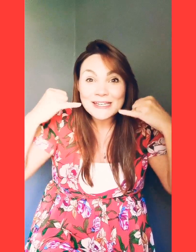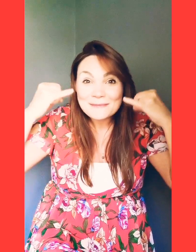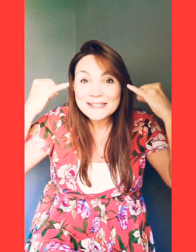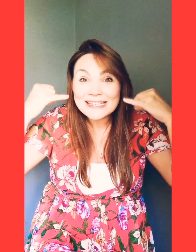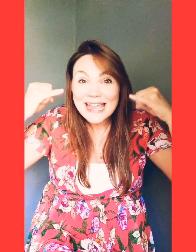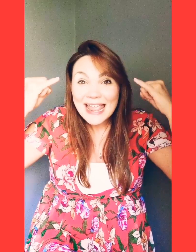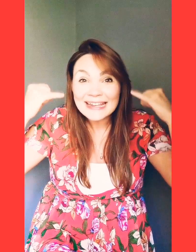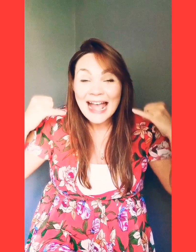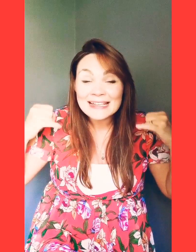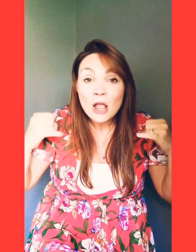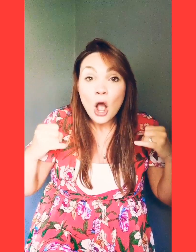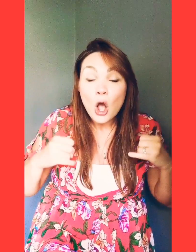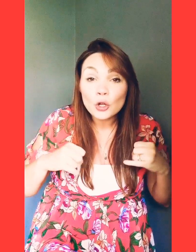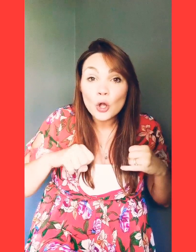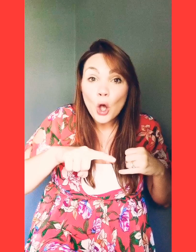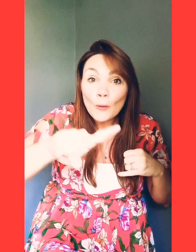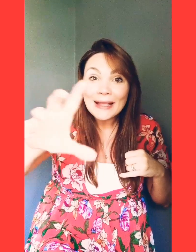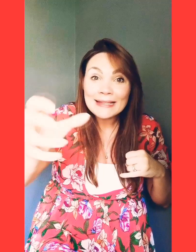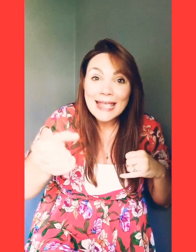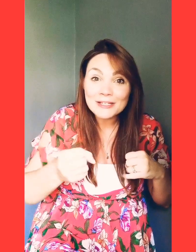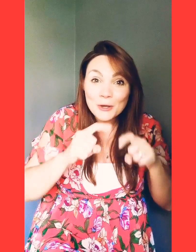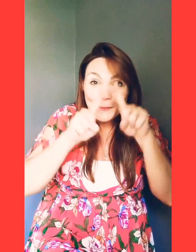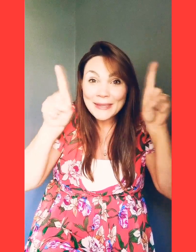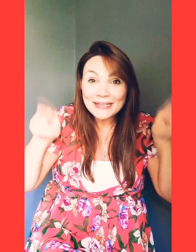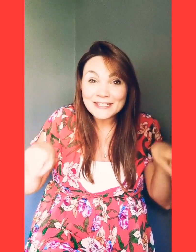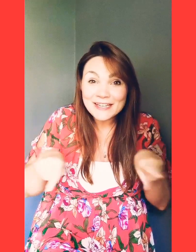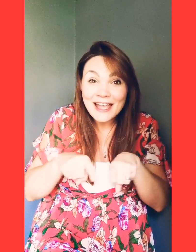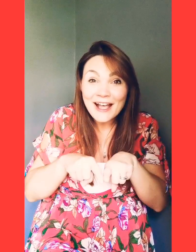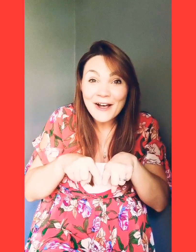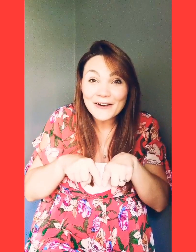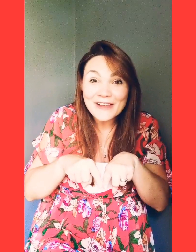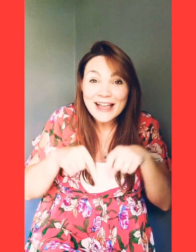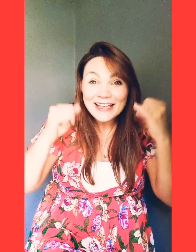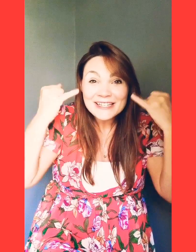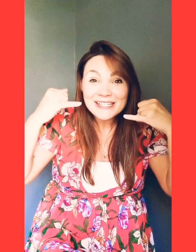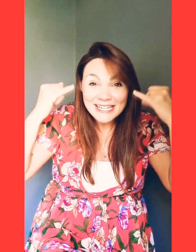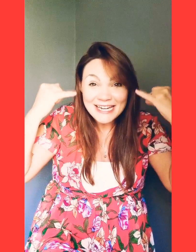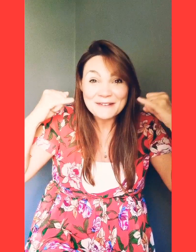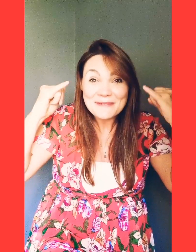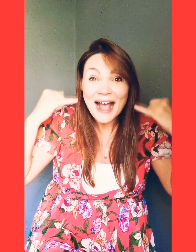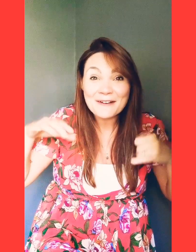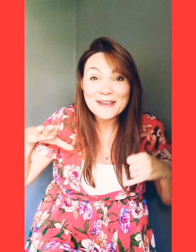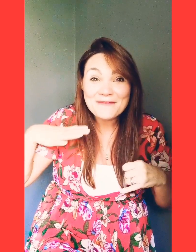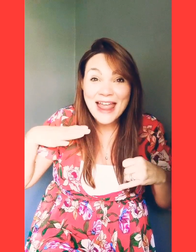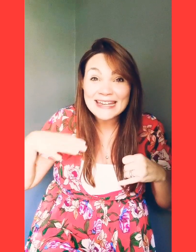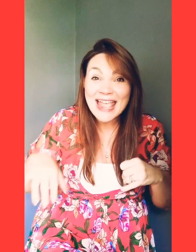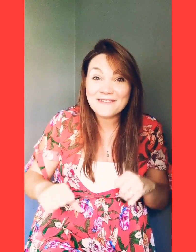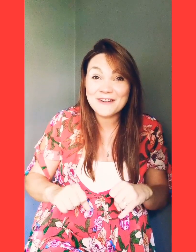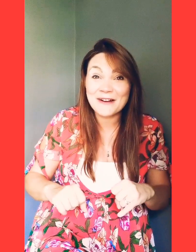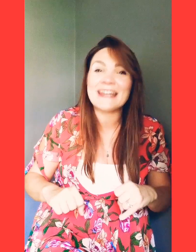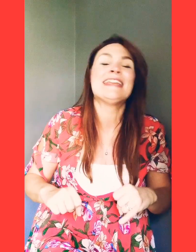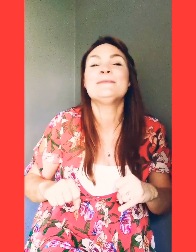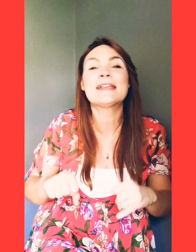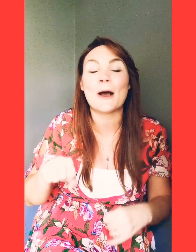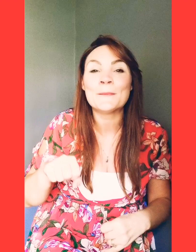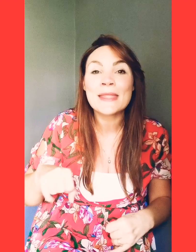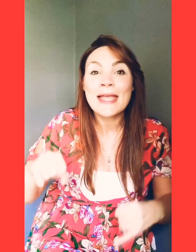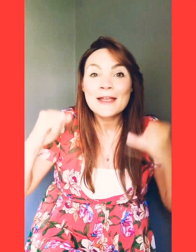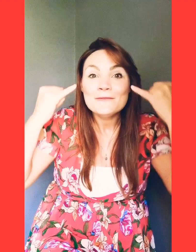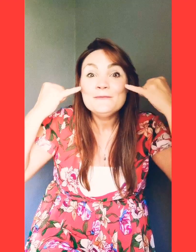sheep today, guys. Or go and get your picture of a sheep. Are we ready, everyone? Here we go. Do